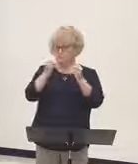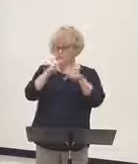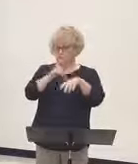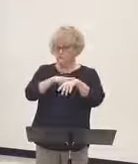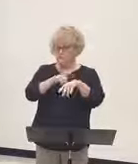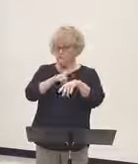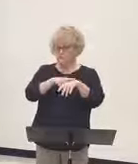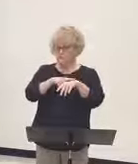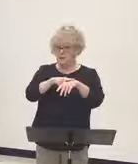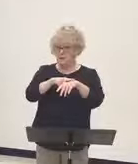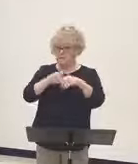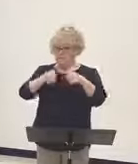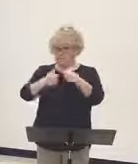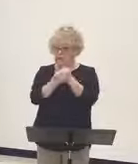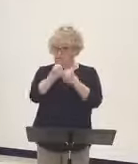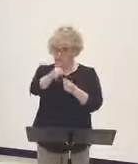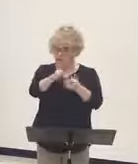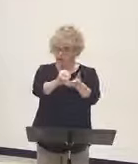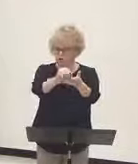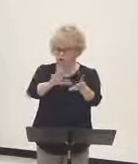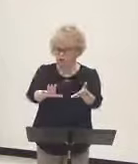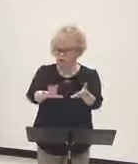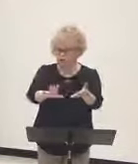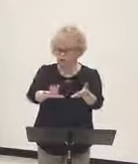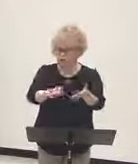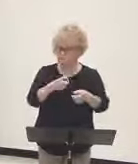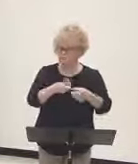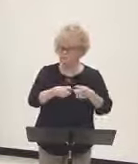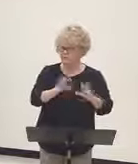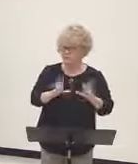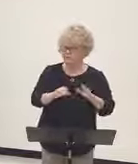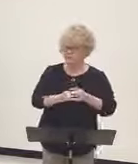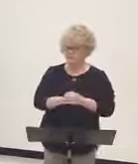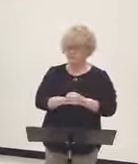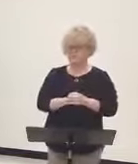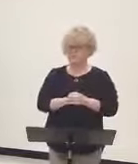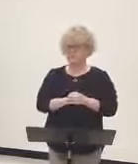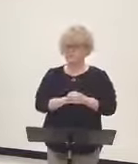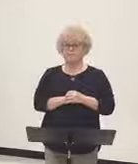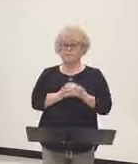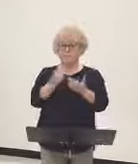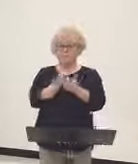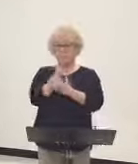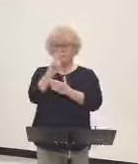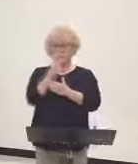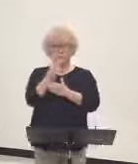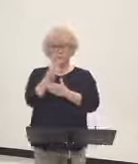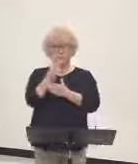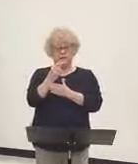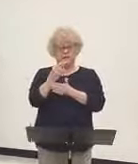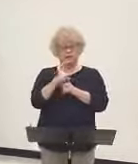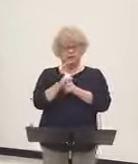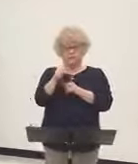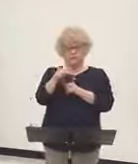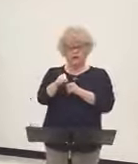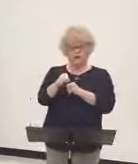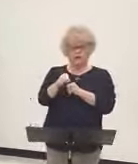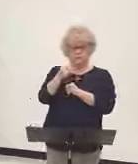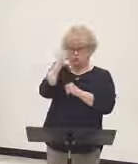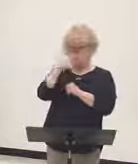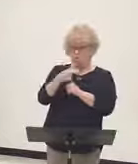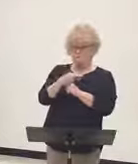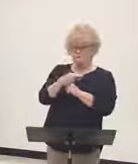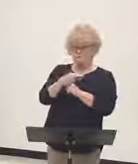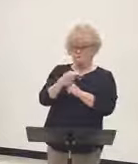times be very challenging and difficult. Well, the university consisted of these